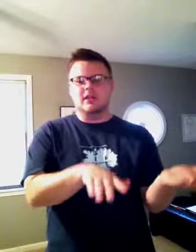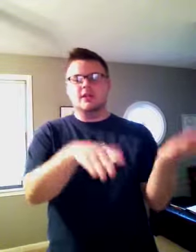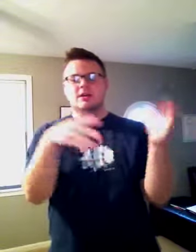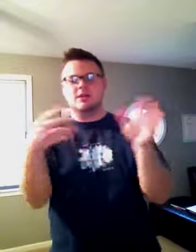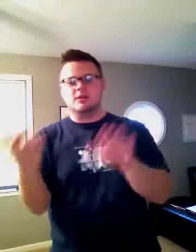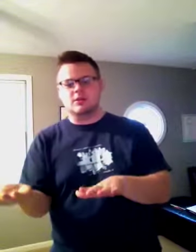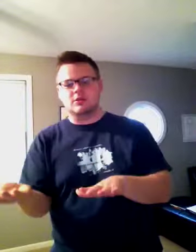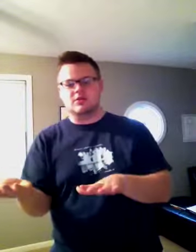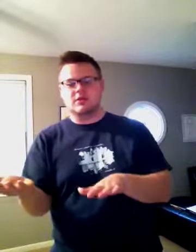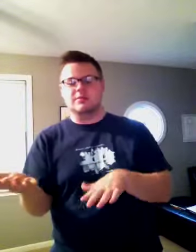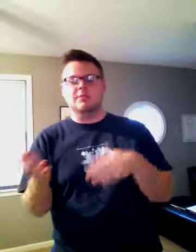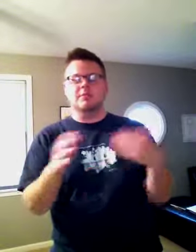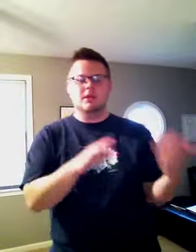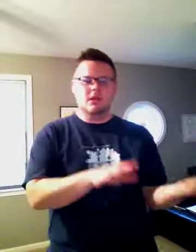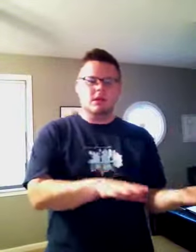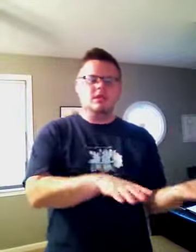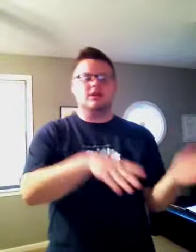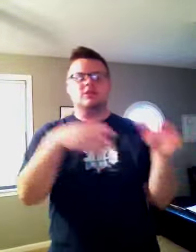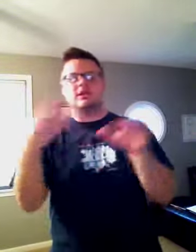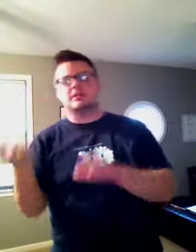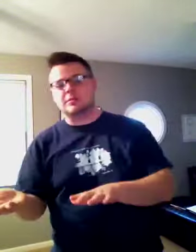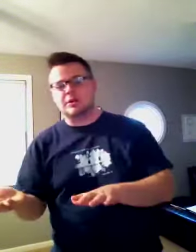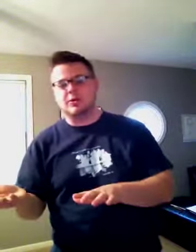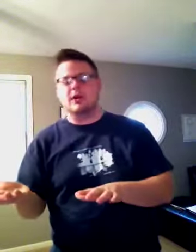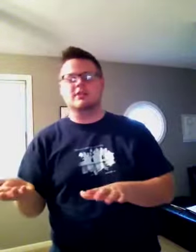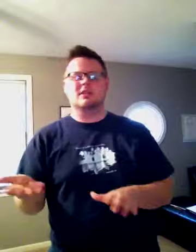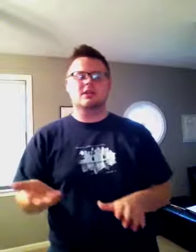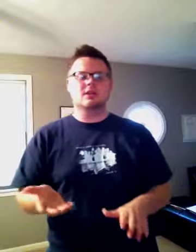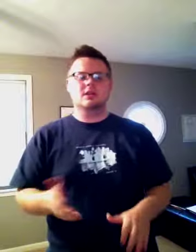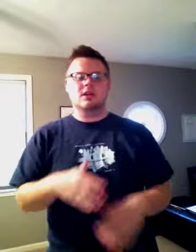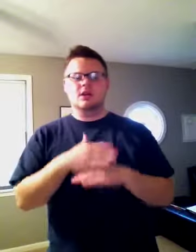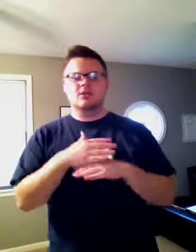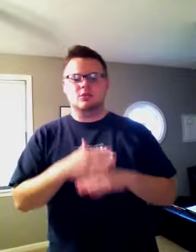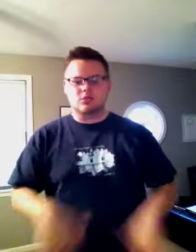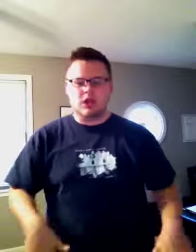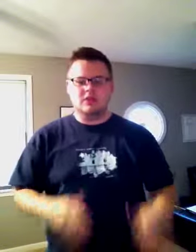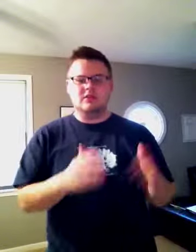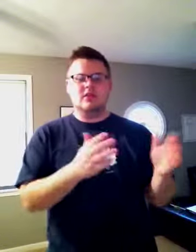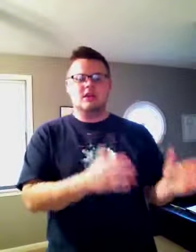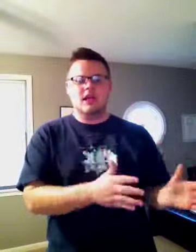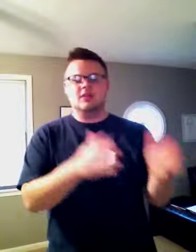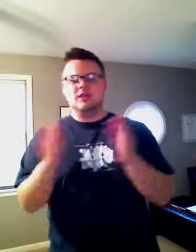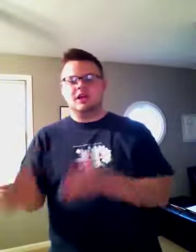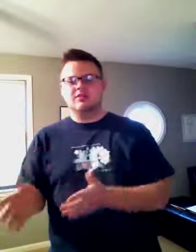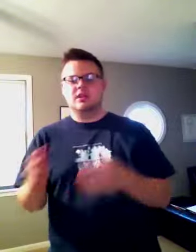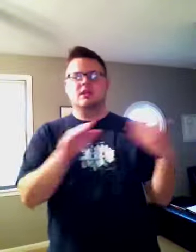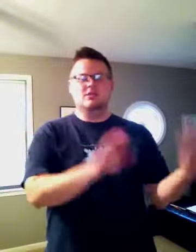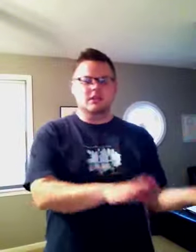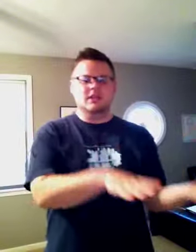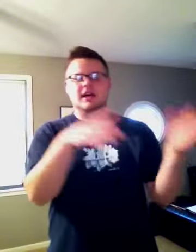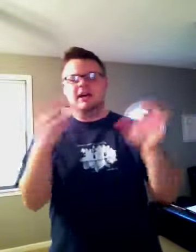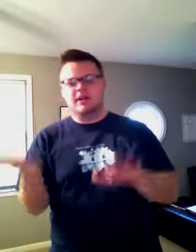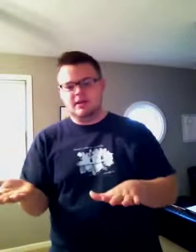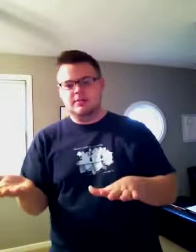down, and then you just flip them, like you're laying someone to rest. So lost and left to die.